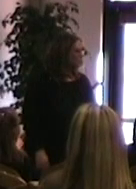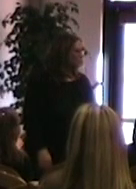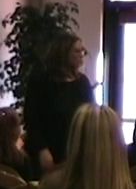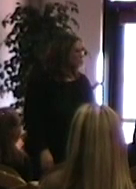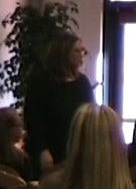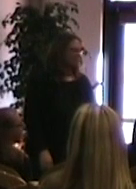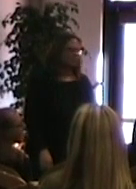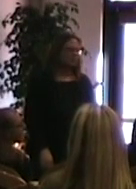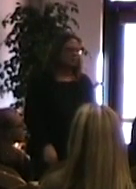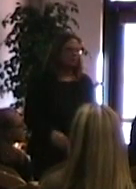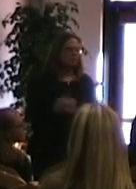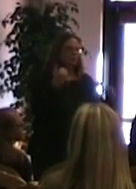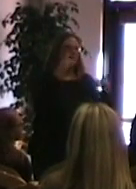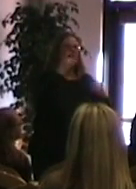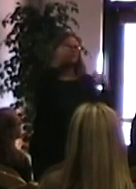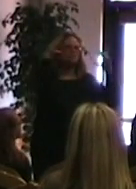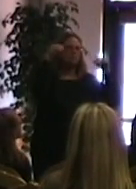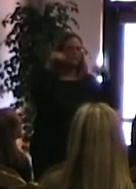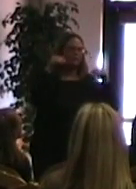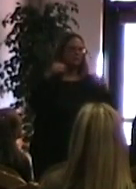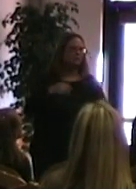lights again.